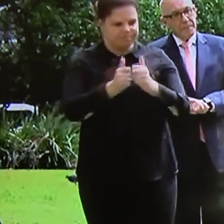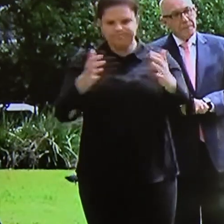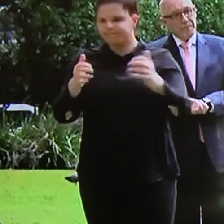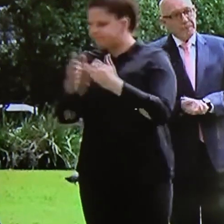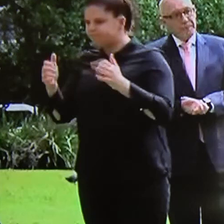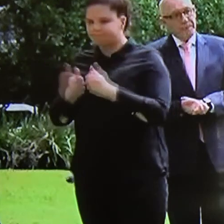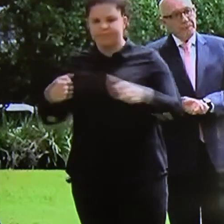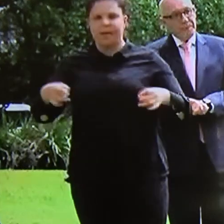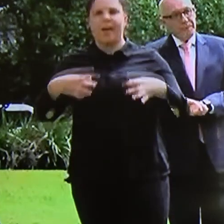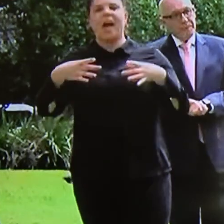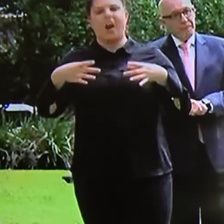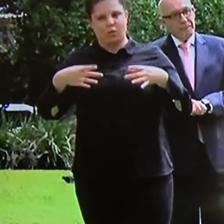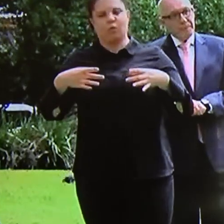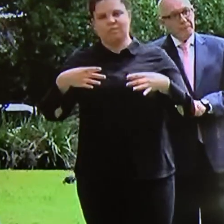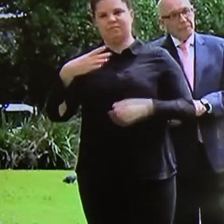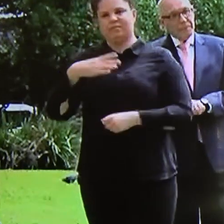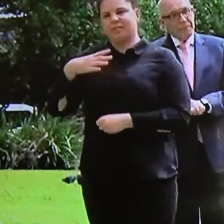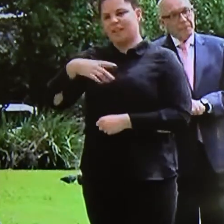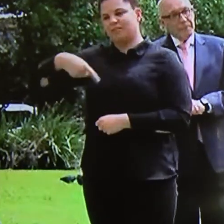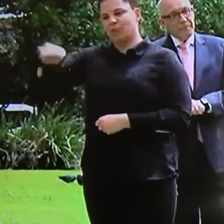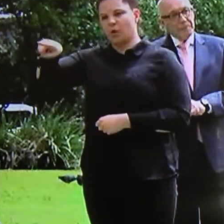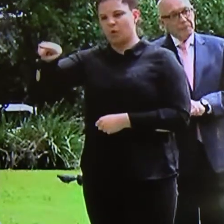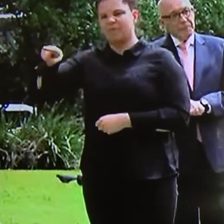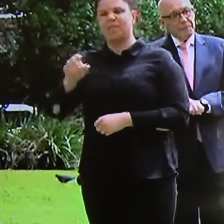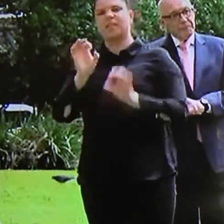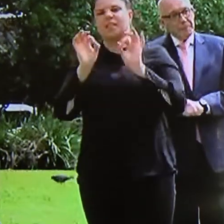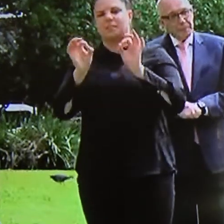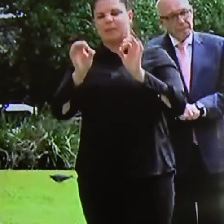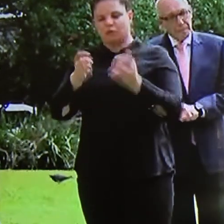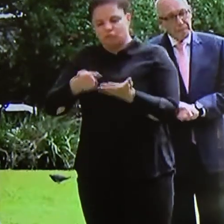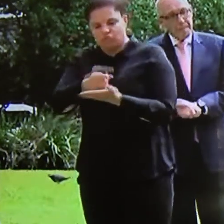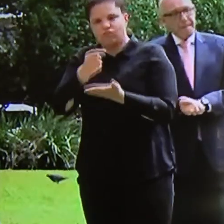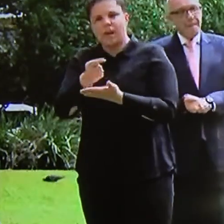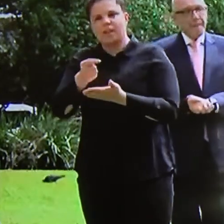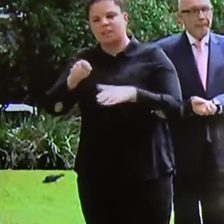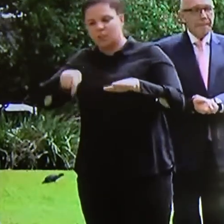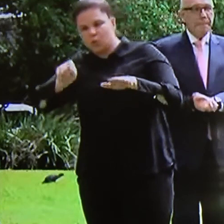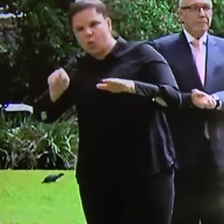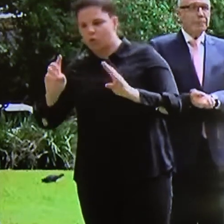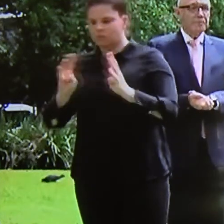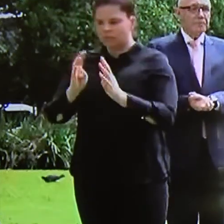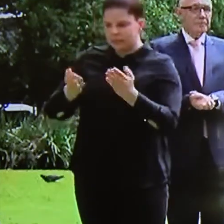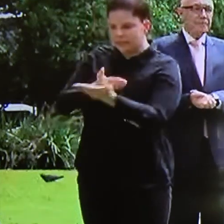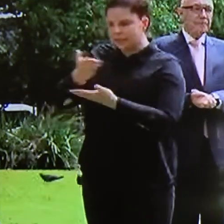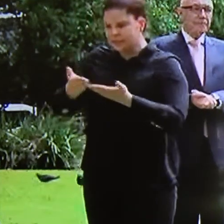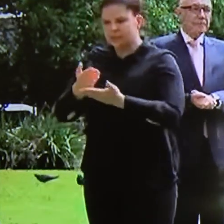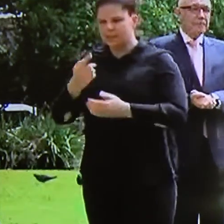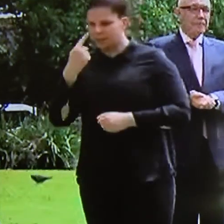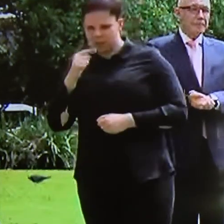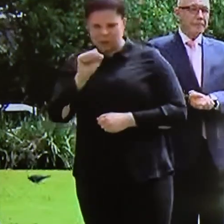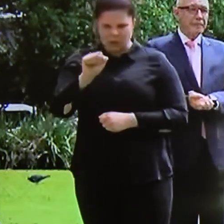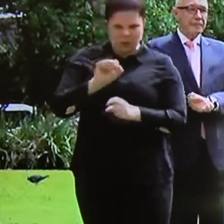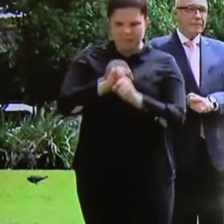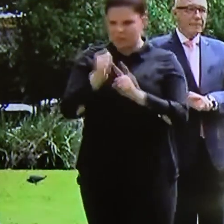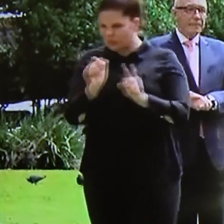then the tenants and landlords will then go through to the tribunal, who will then make an order and take into consideration the vulnerability of tenants and